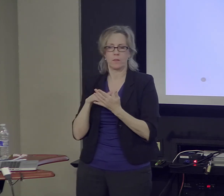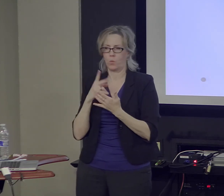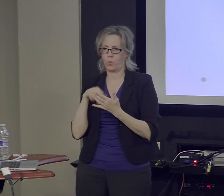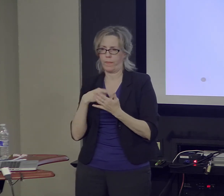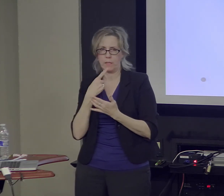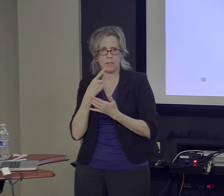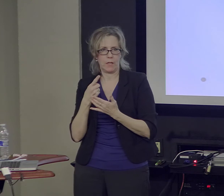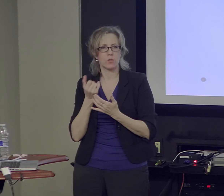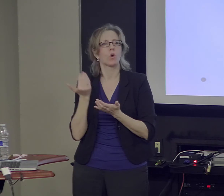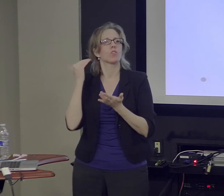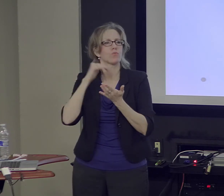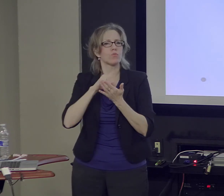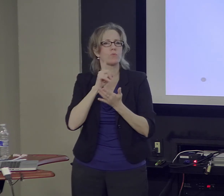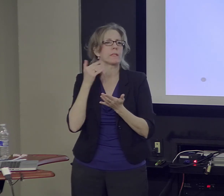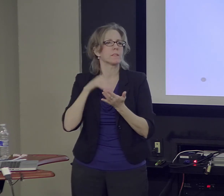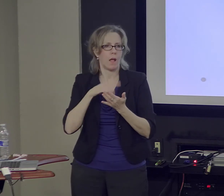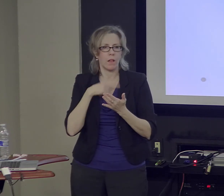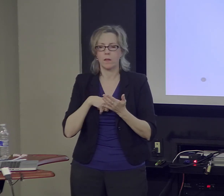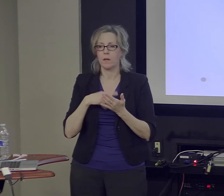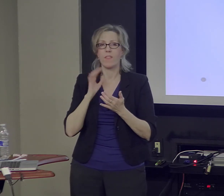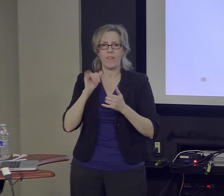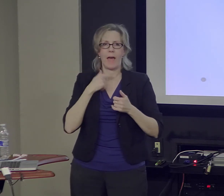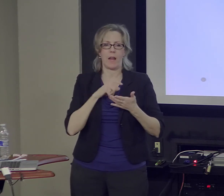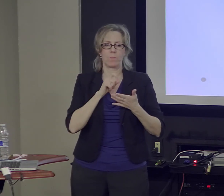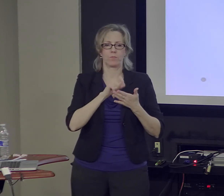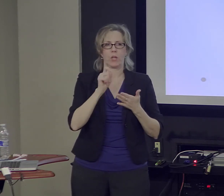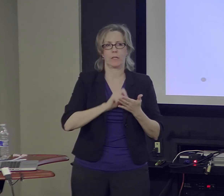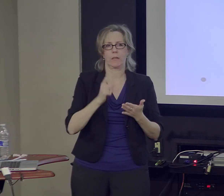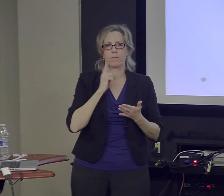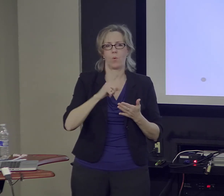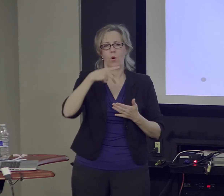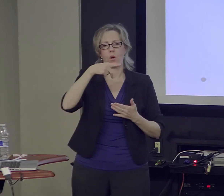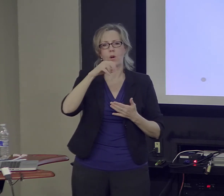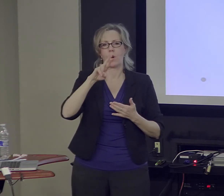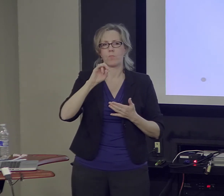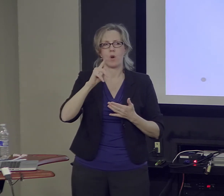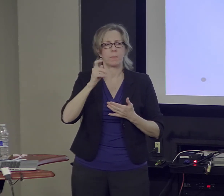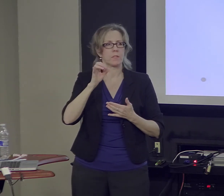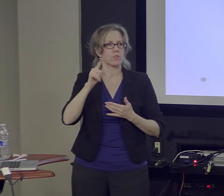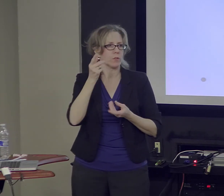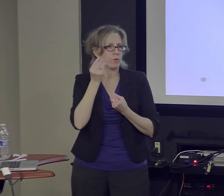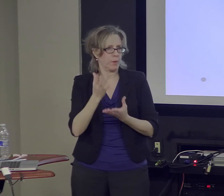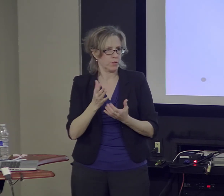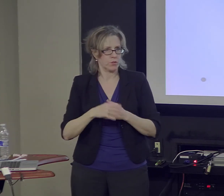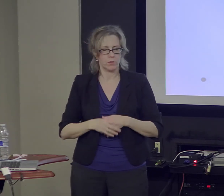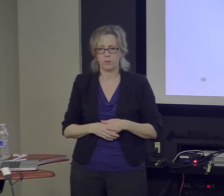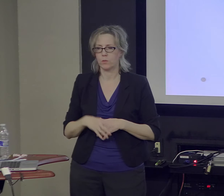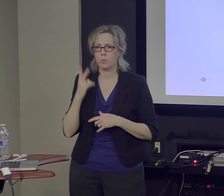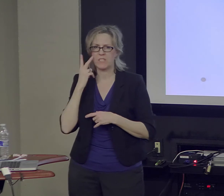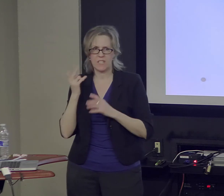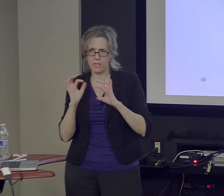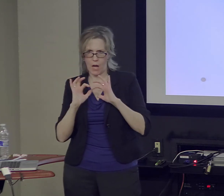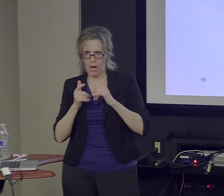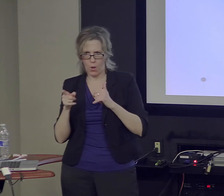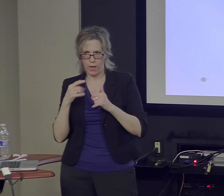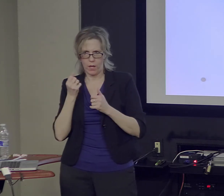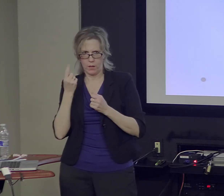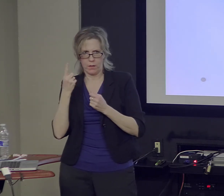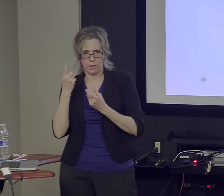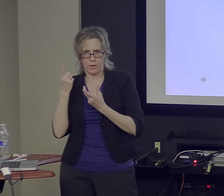I would allow them to watch a specific portion of the video, I would pause the video, and then I would check to see how